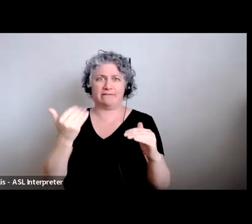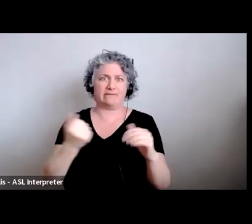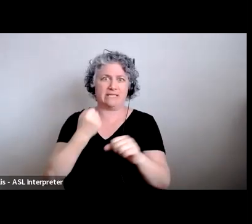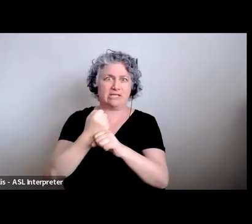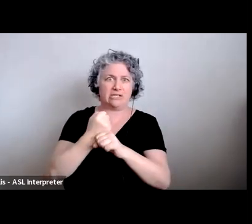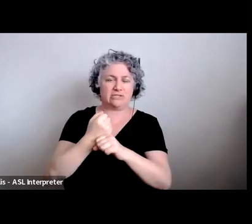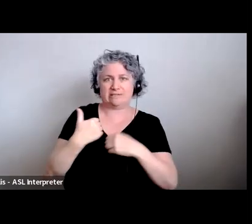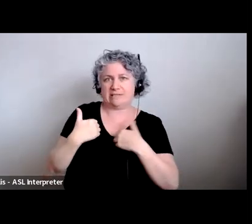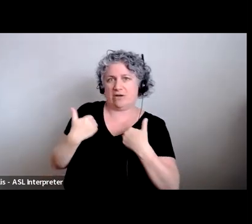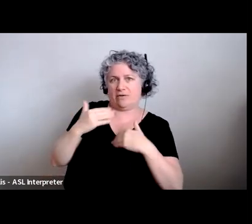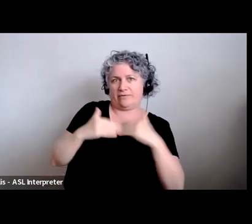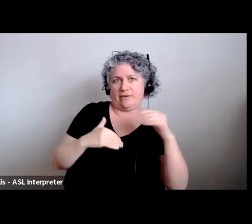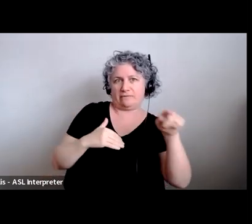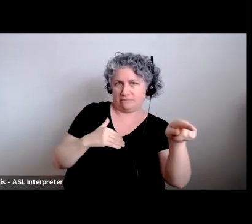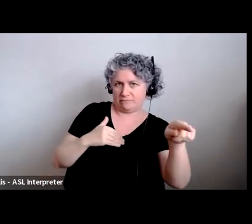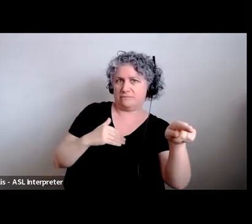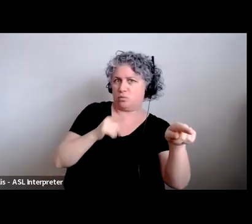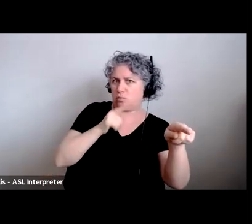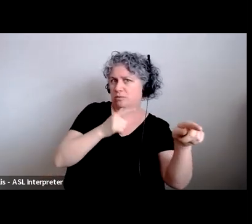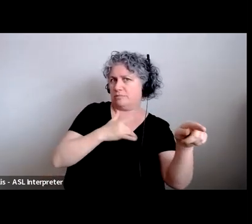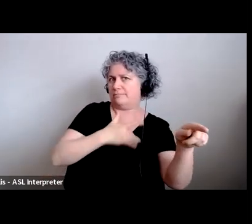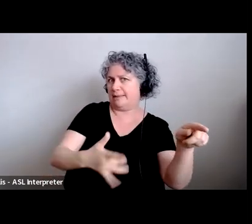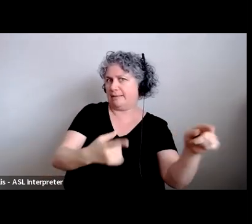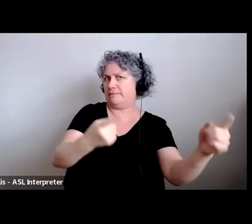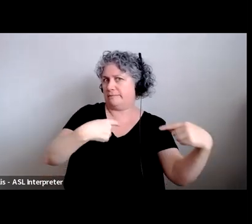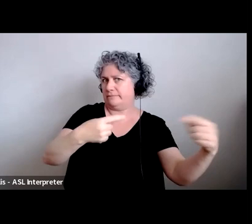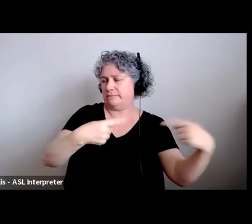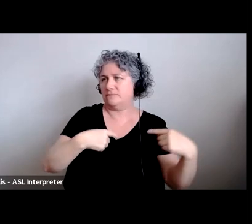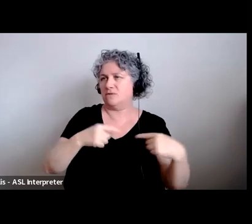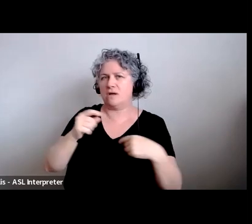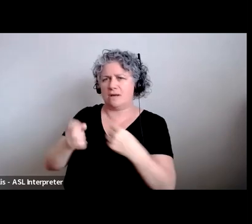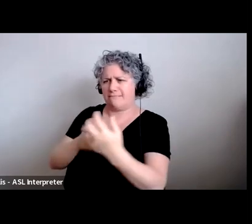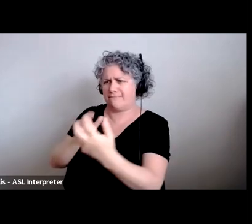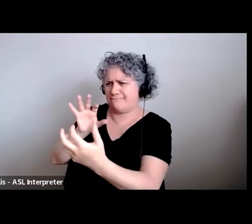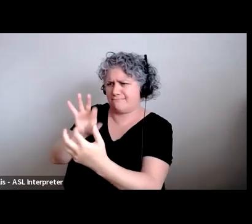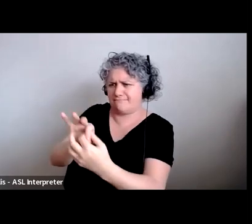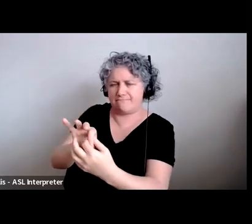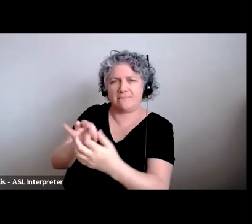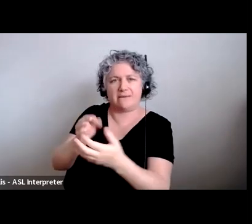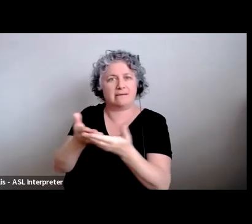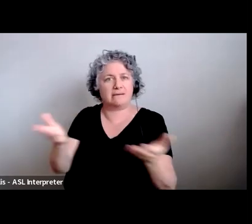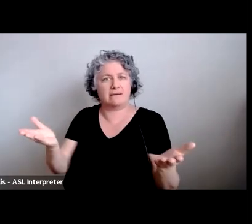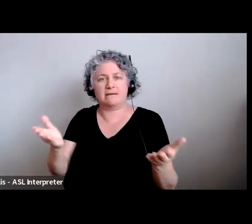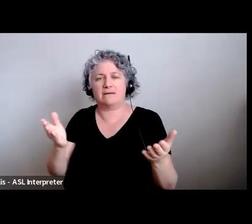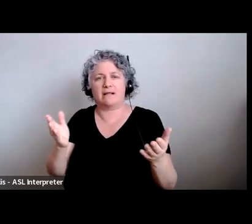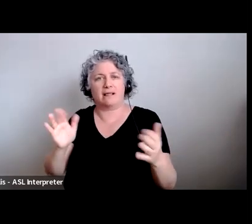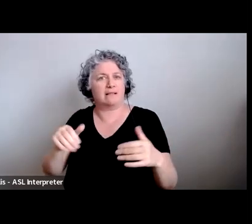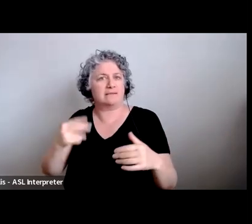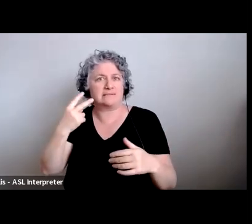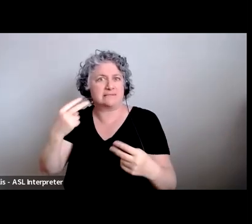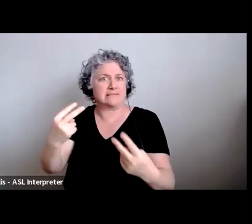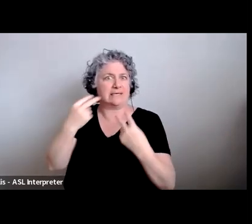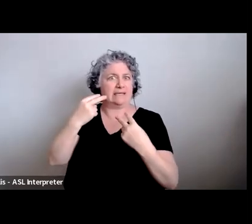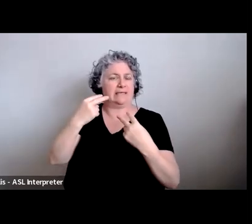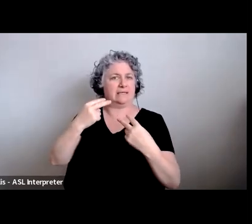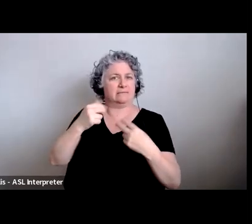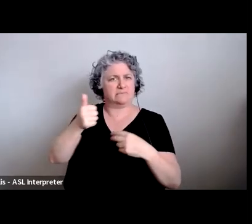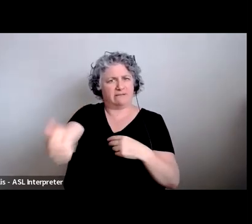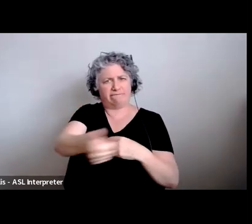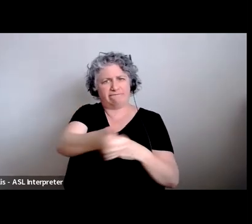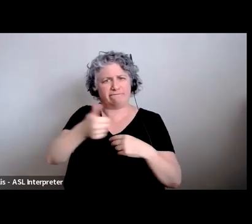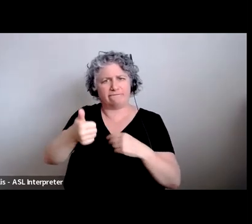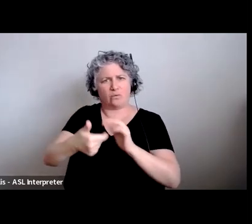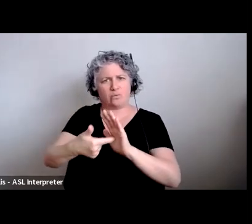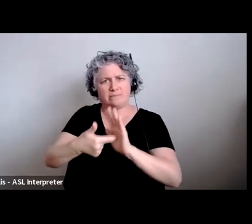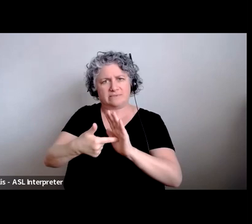that connection to a younger audience, or to an audience who haven't found themselves represented on our stage earlier, that shift